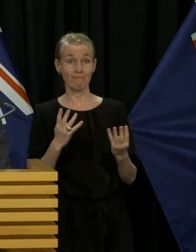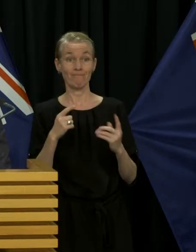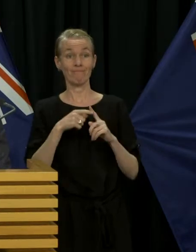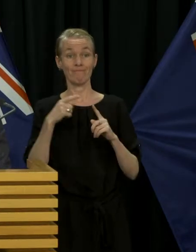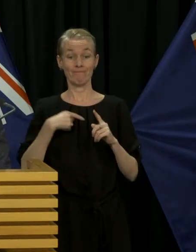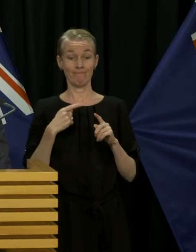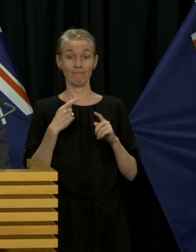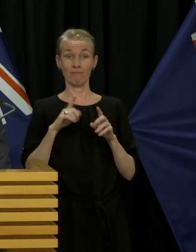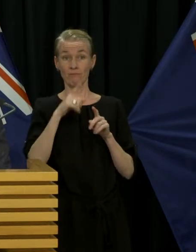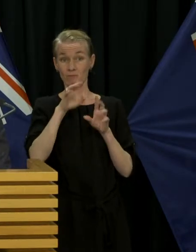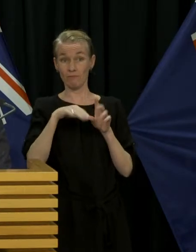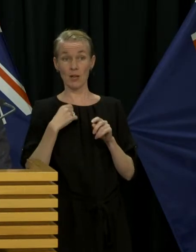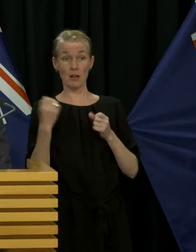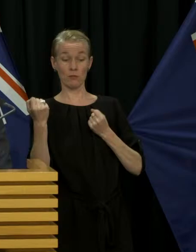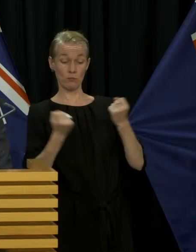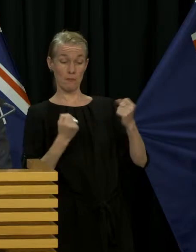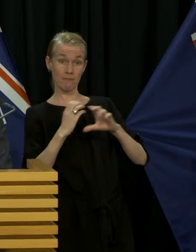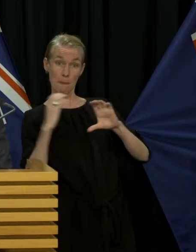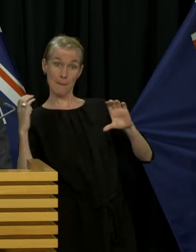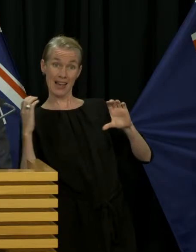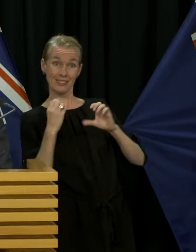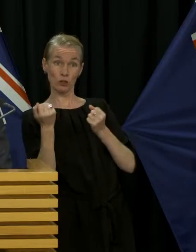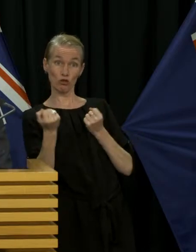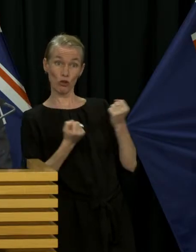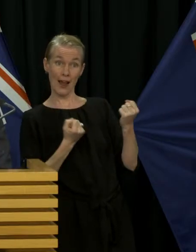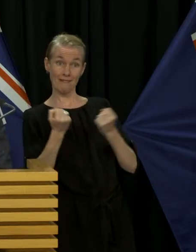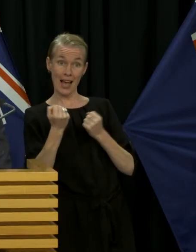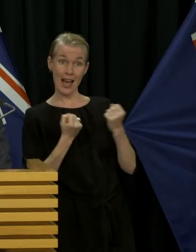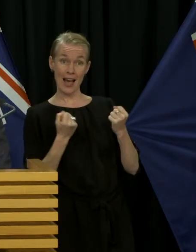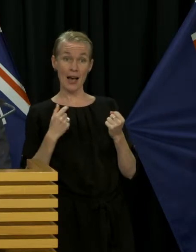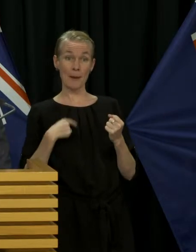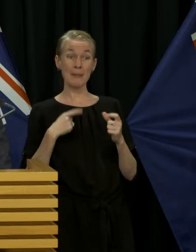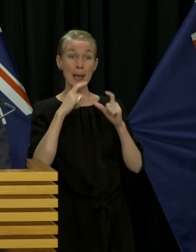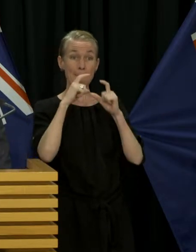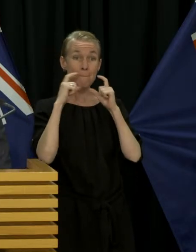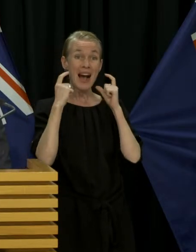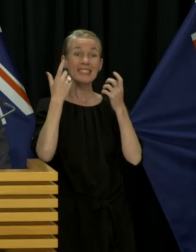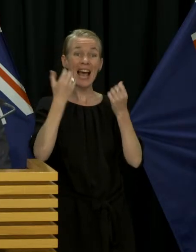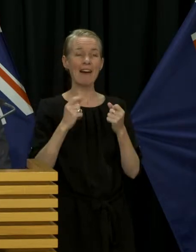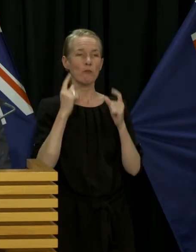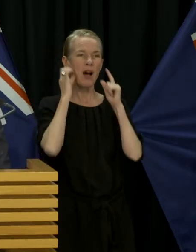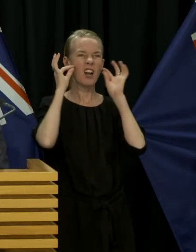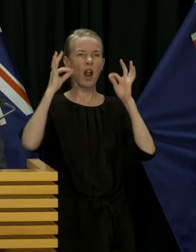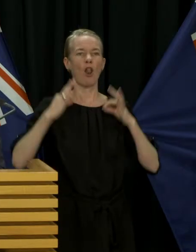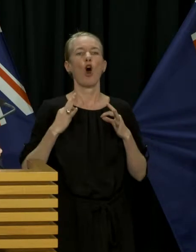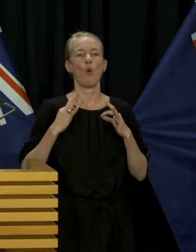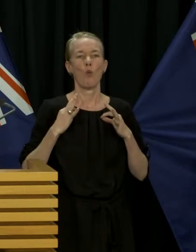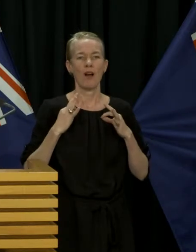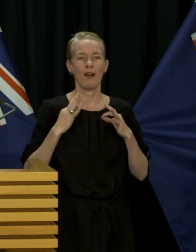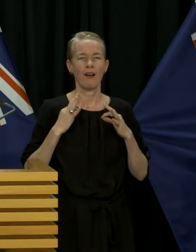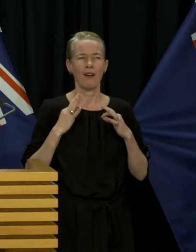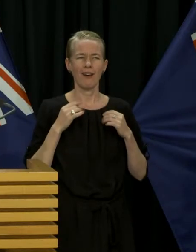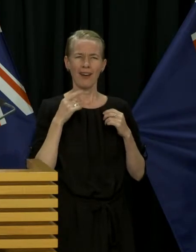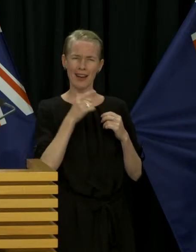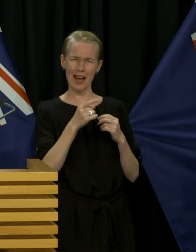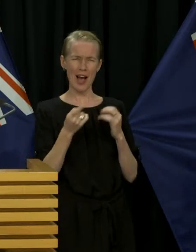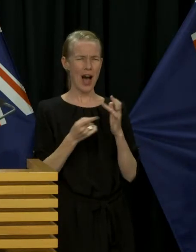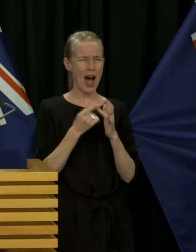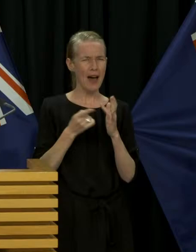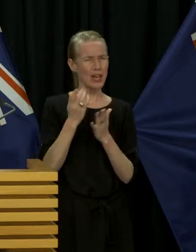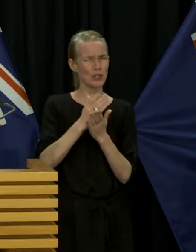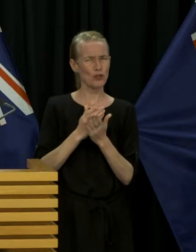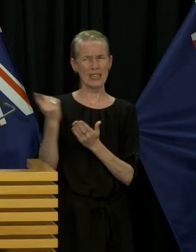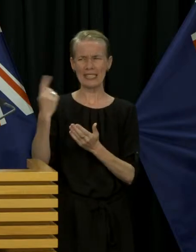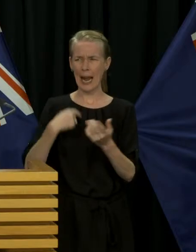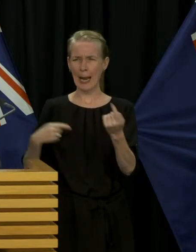or necks while outside. Is this how the Ministry of Health is recommending masks be worn? Well, I'll let the Director General comment on